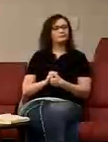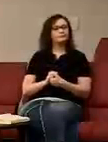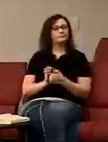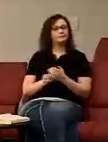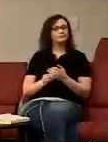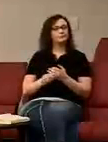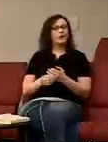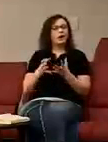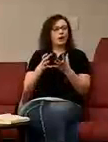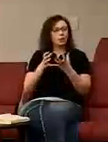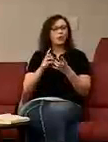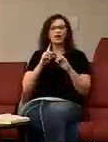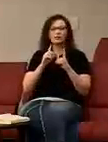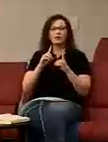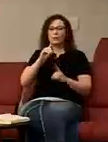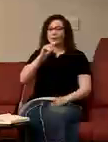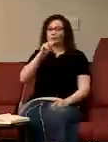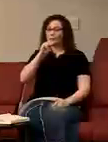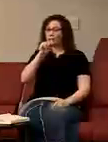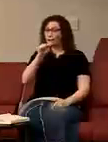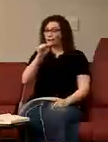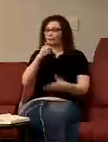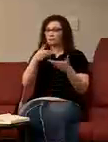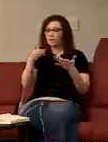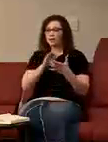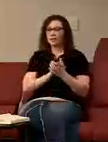and I wanted to talk about the DNA thing a little bit here, because